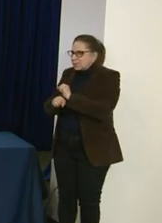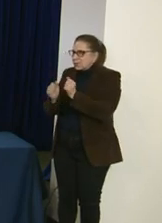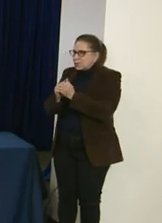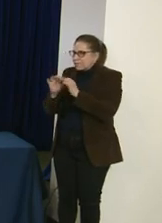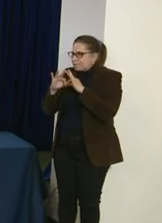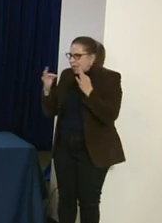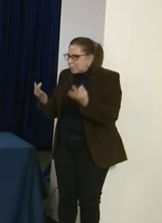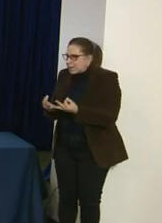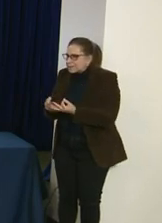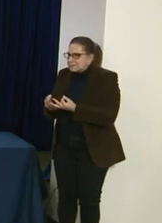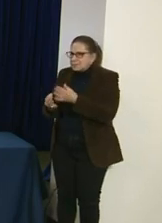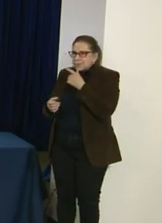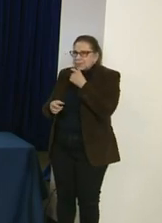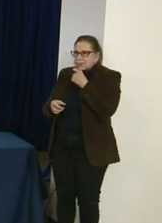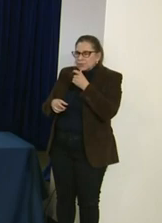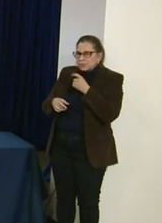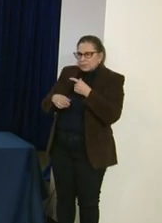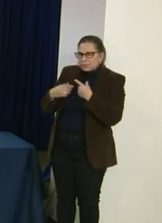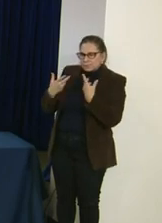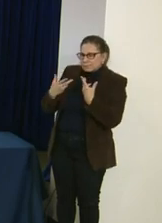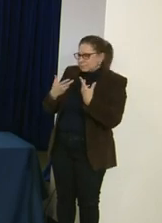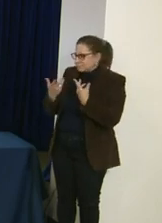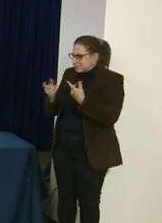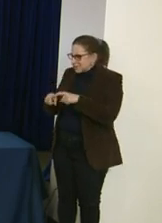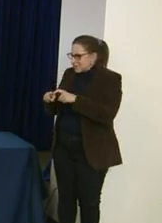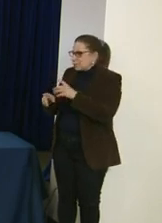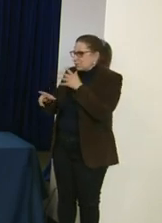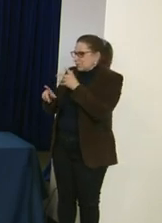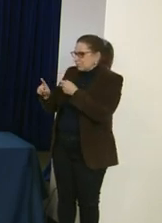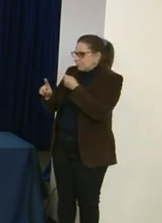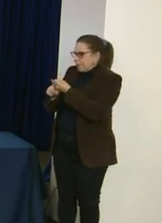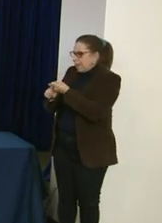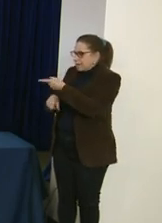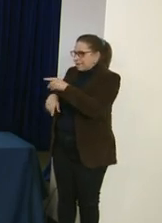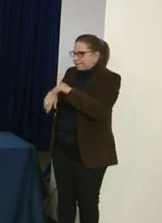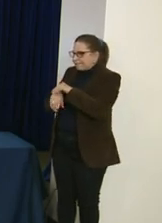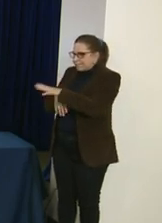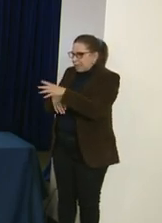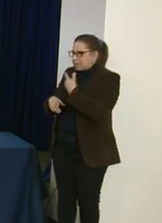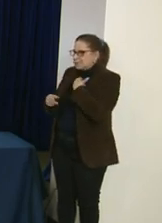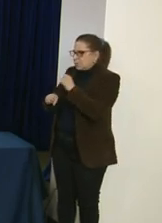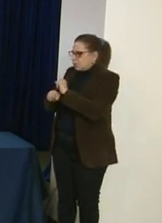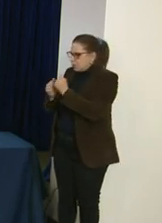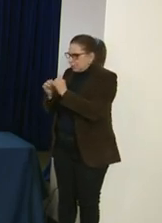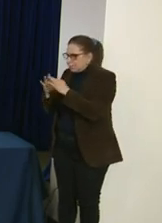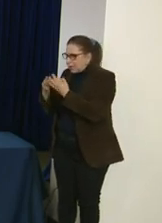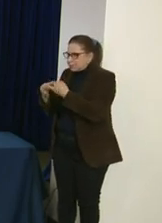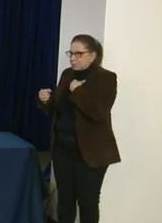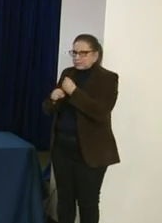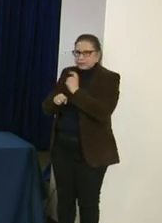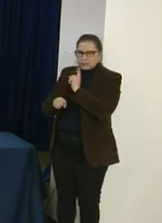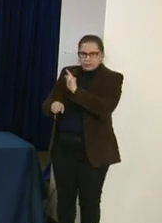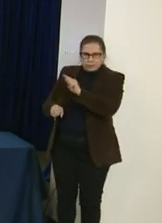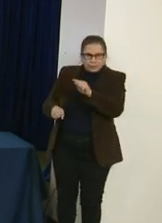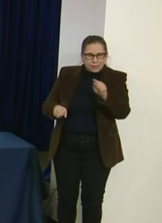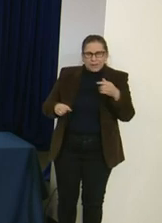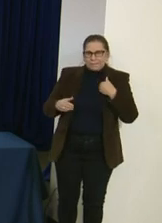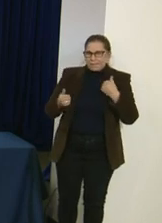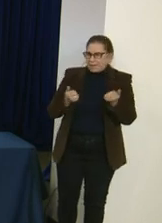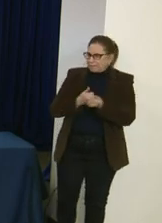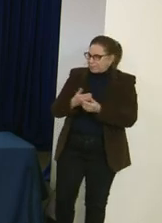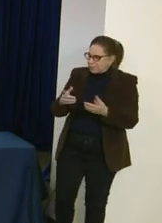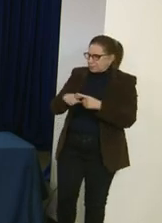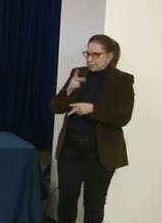affected to make sure that we're doing all the things that we can to keep people protected. I also